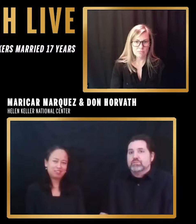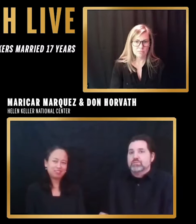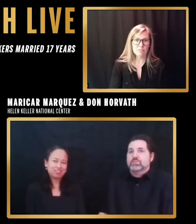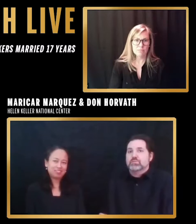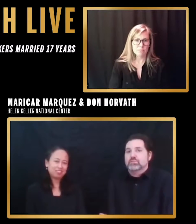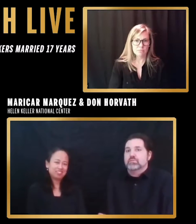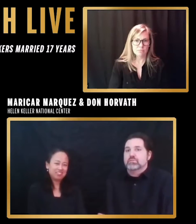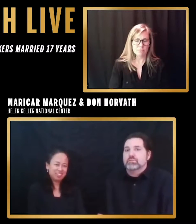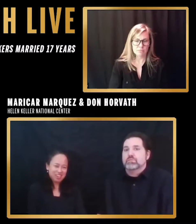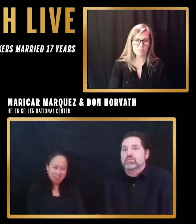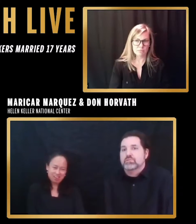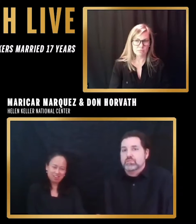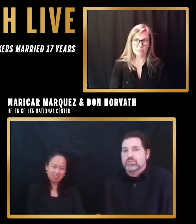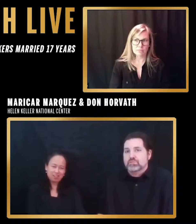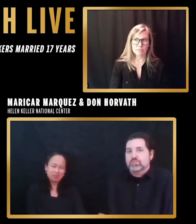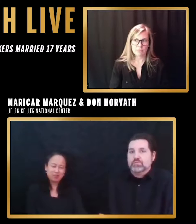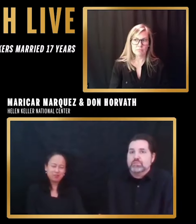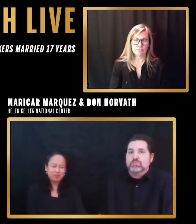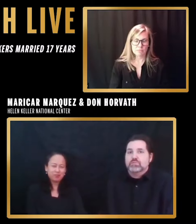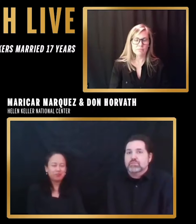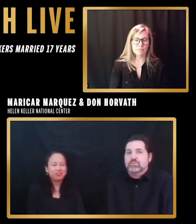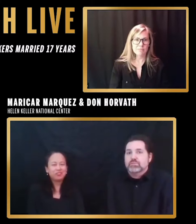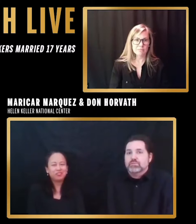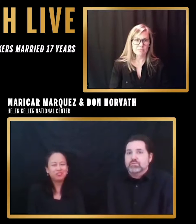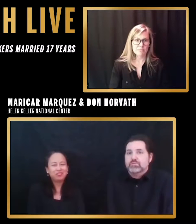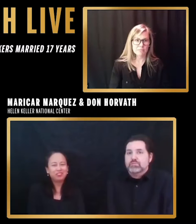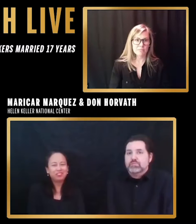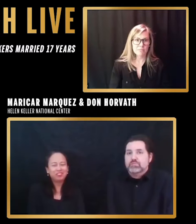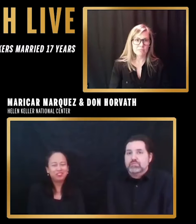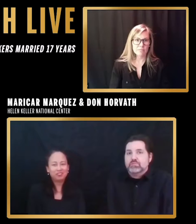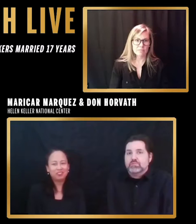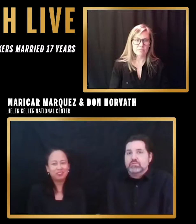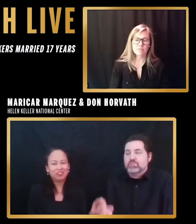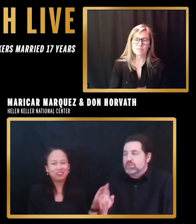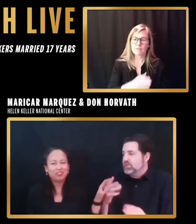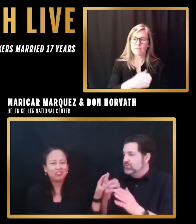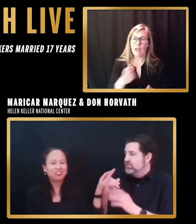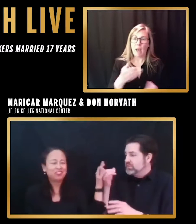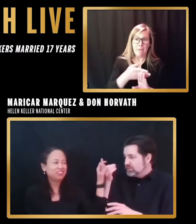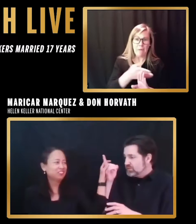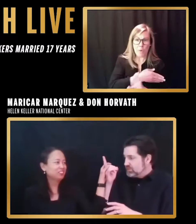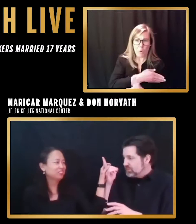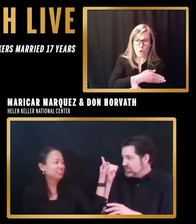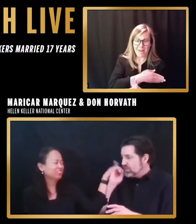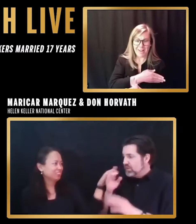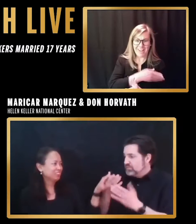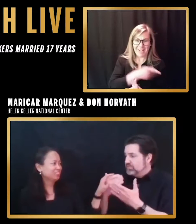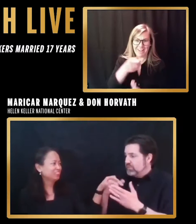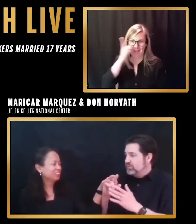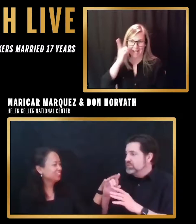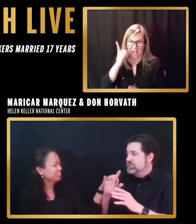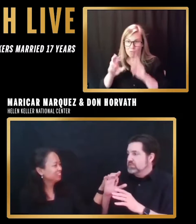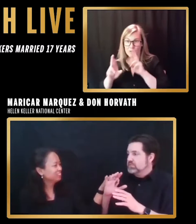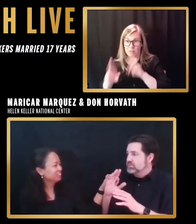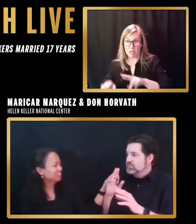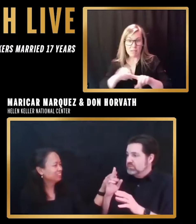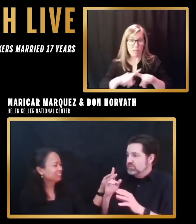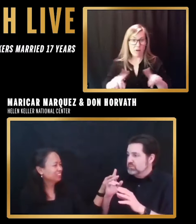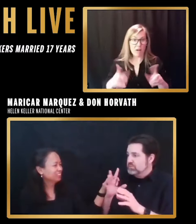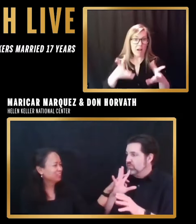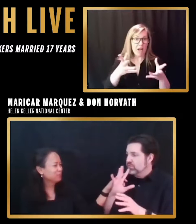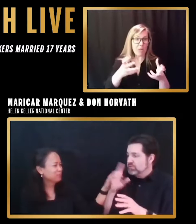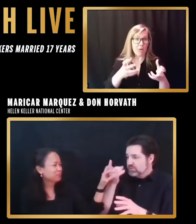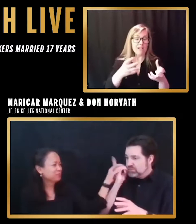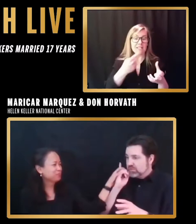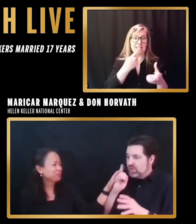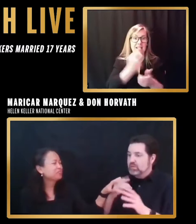help in supporting the students. Dom, before we get to you, I just want to say to everyone who's tuning in,